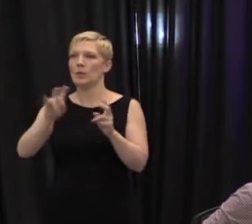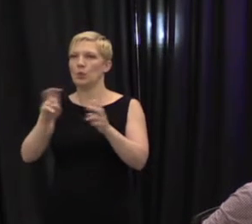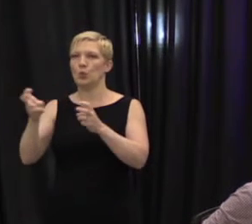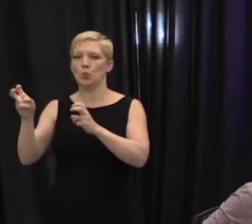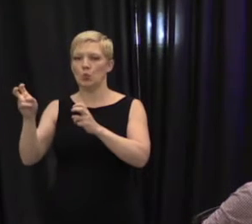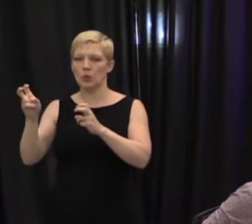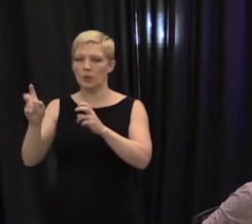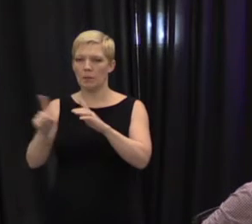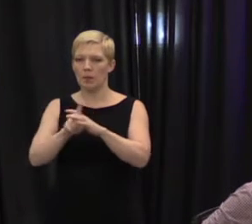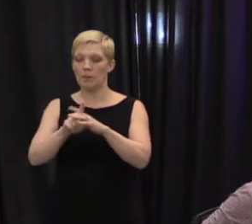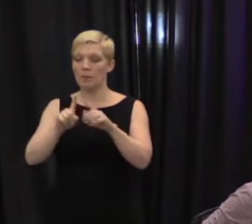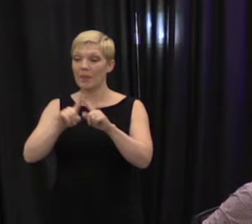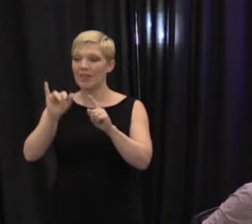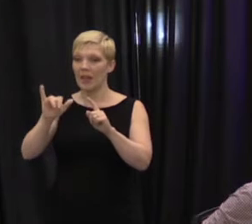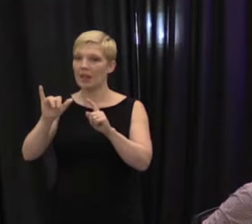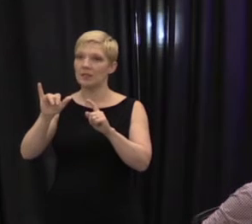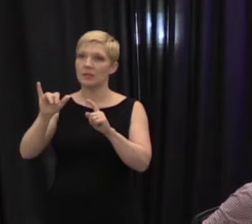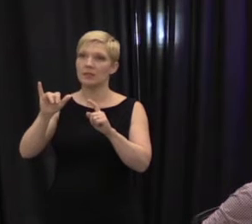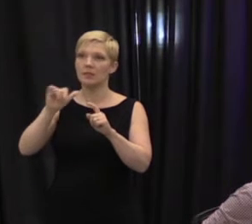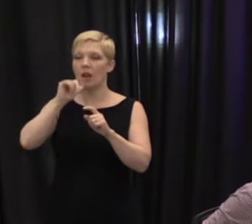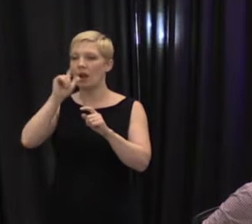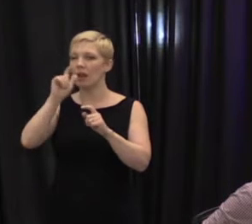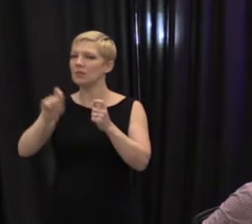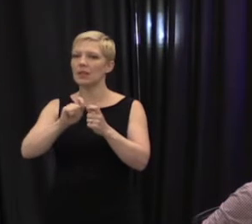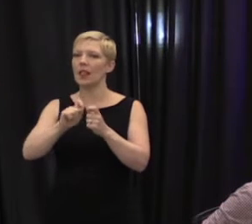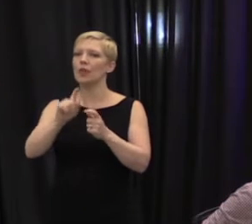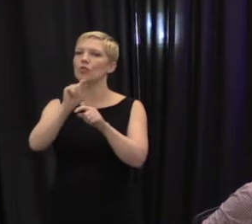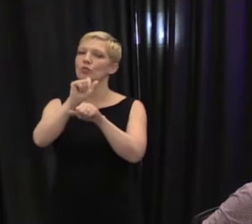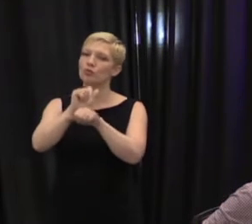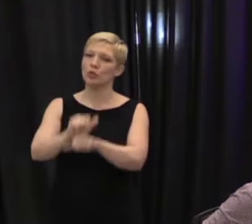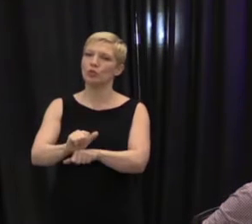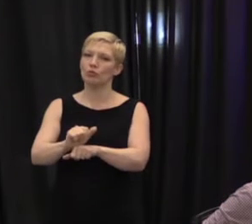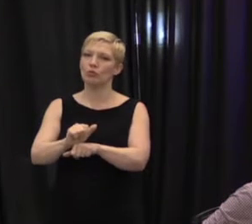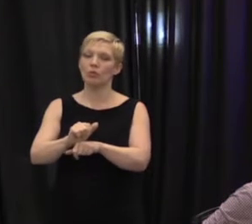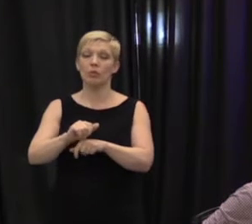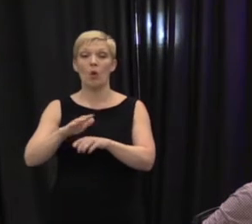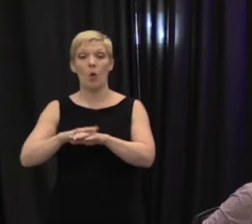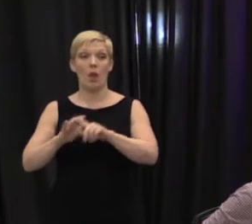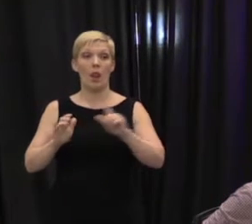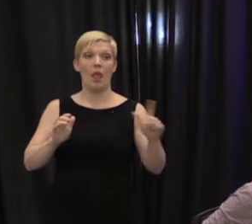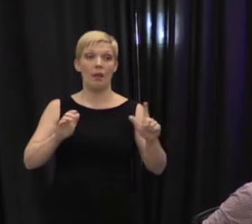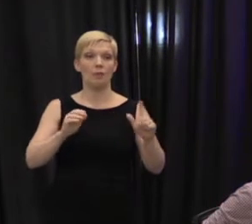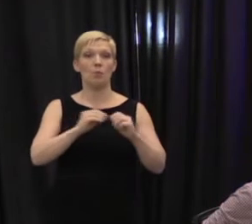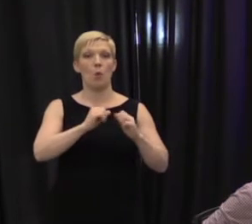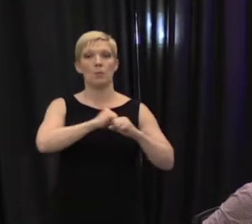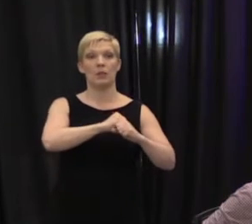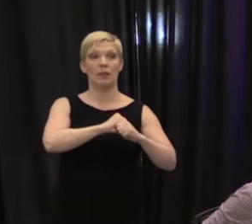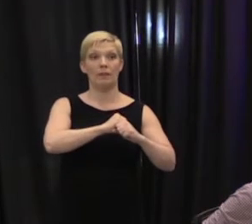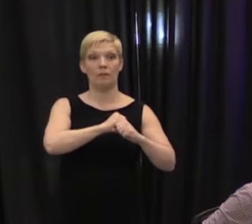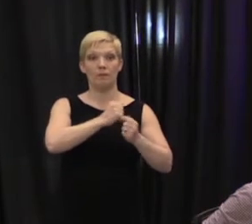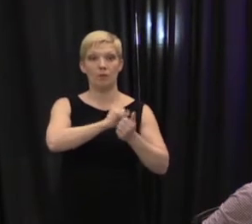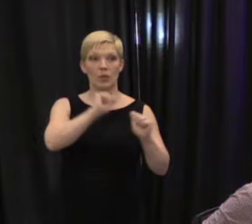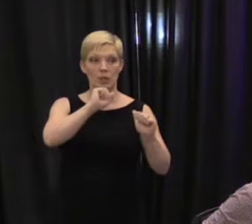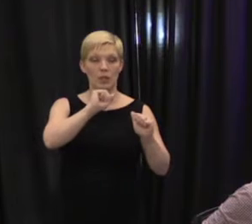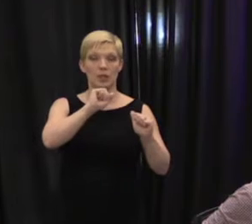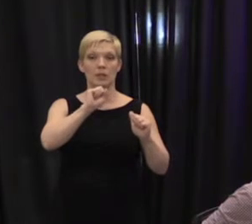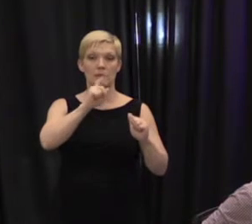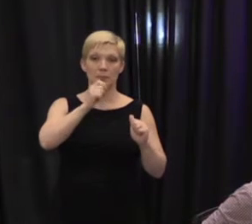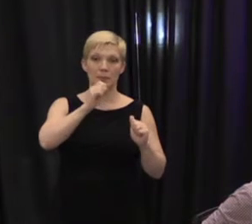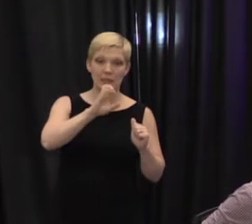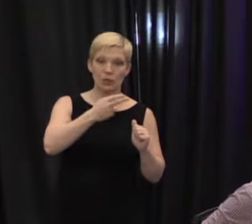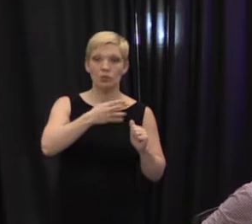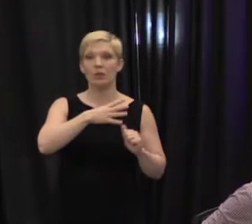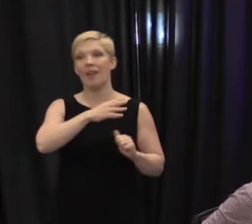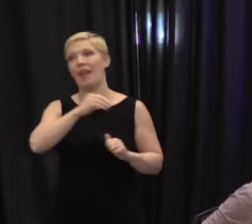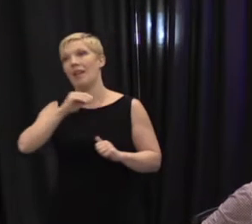less of what's been the traditional split, which is that those on the left who are much more protective of free speech and those on the right who are much more inclined. And